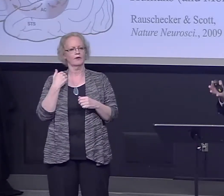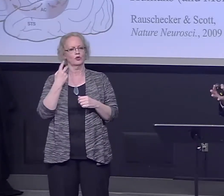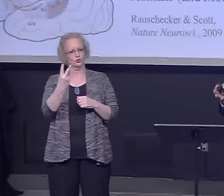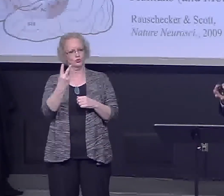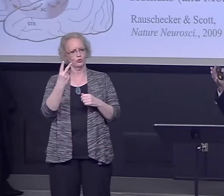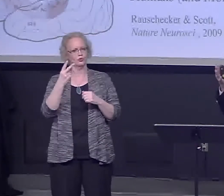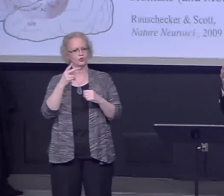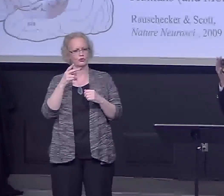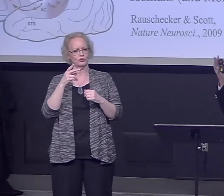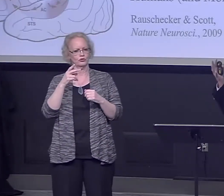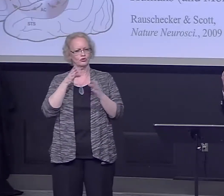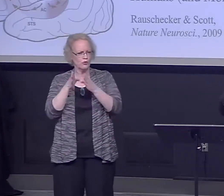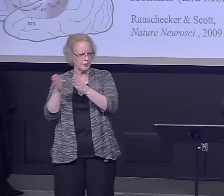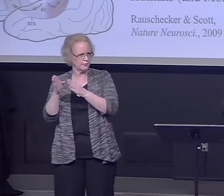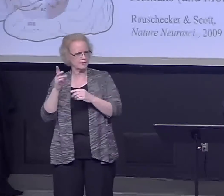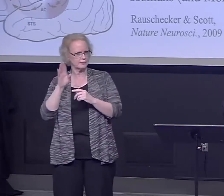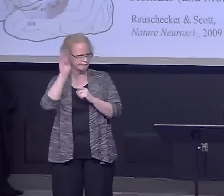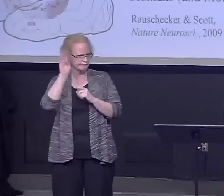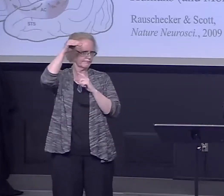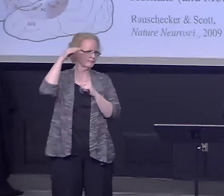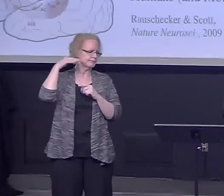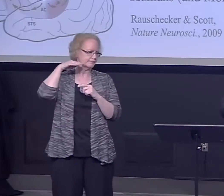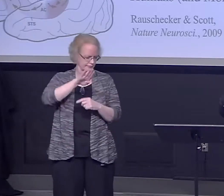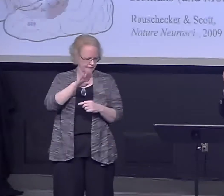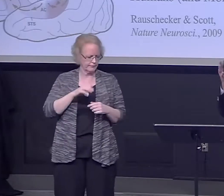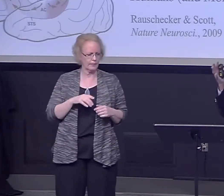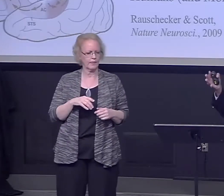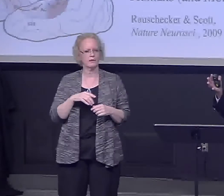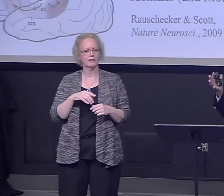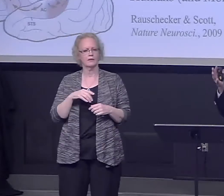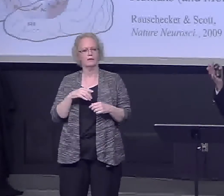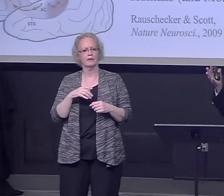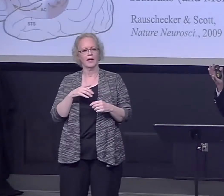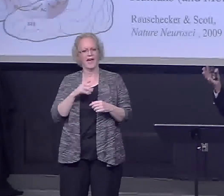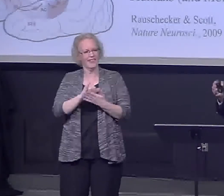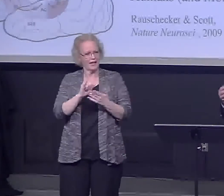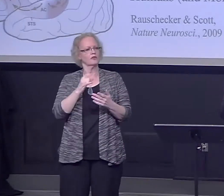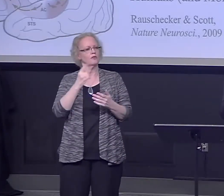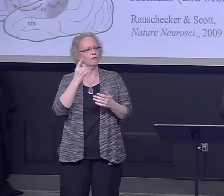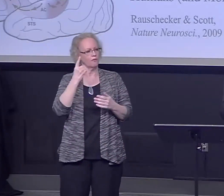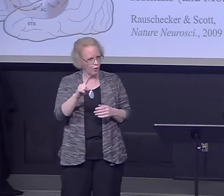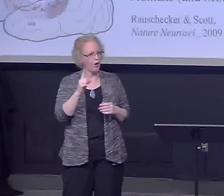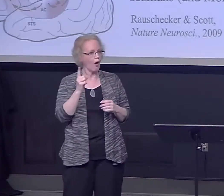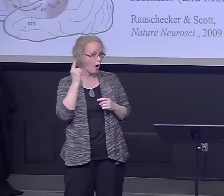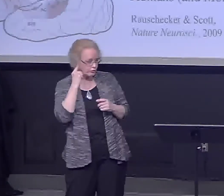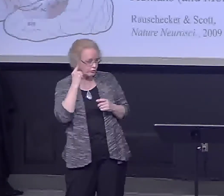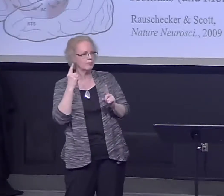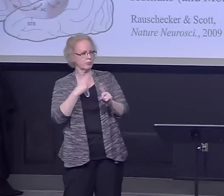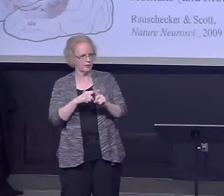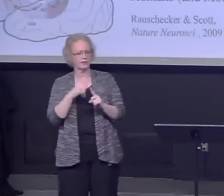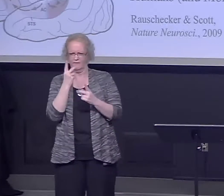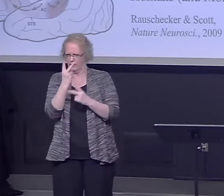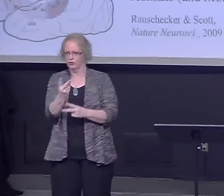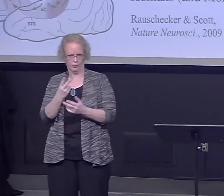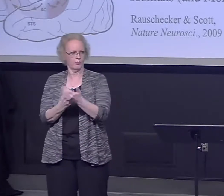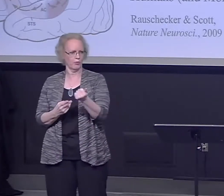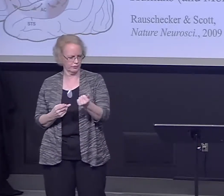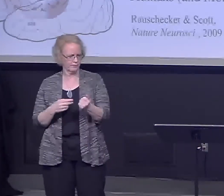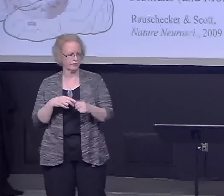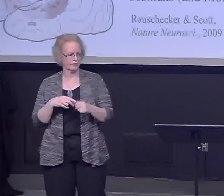in the auditory system where we worked as well as in the visual system where it had been found much earlier. And those